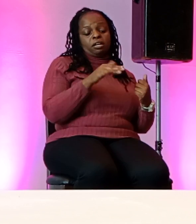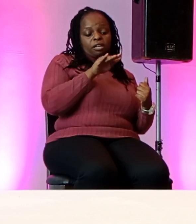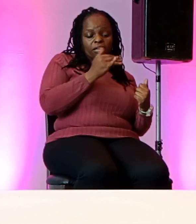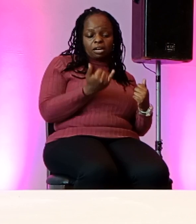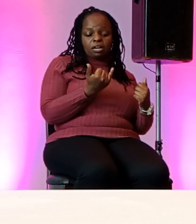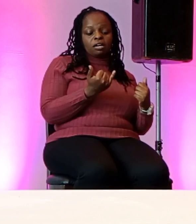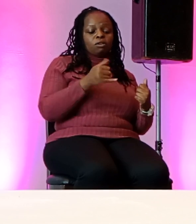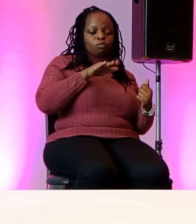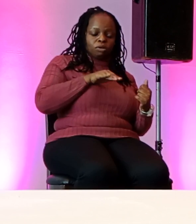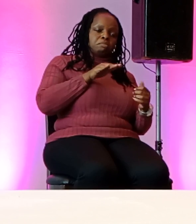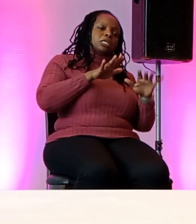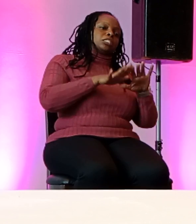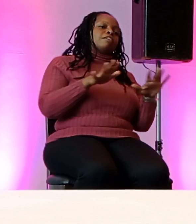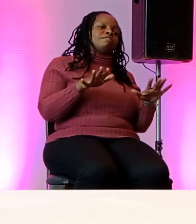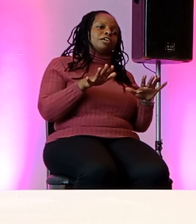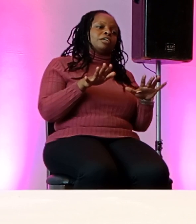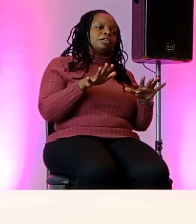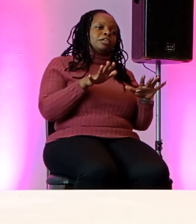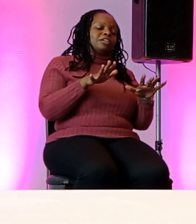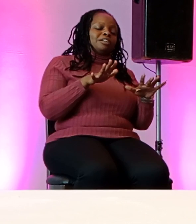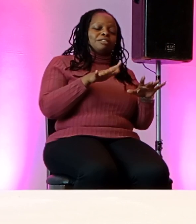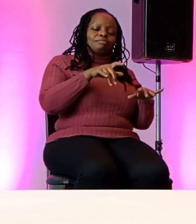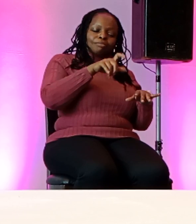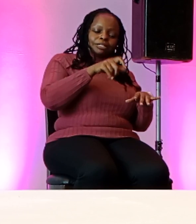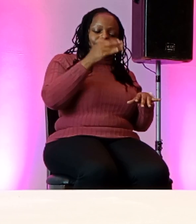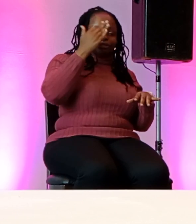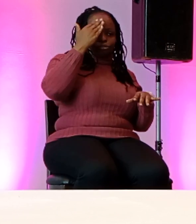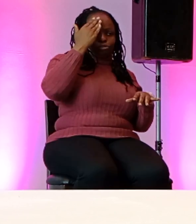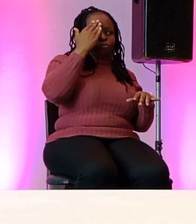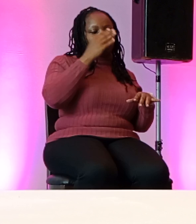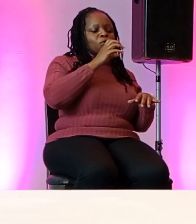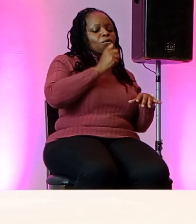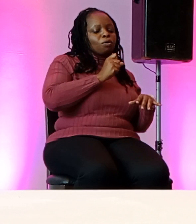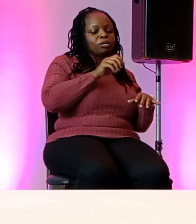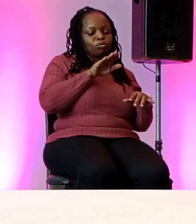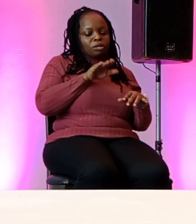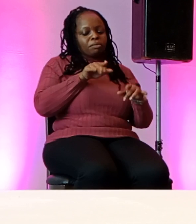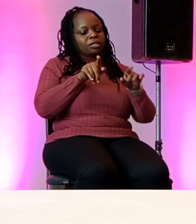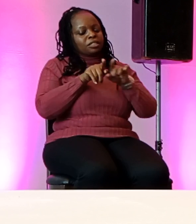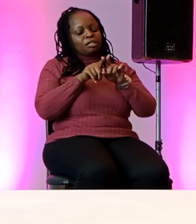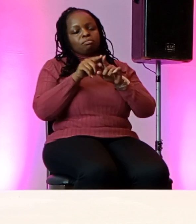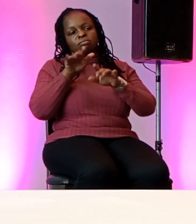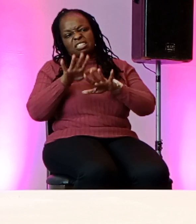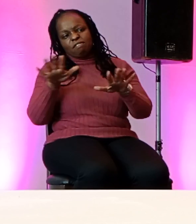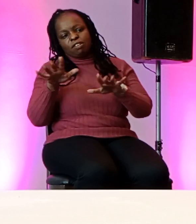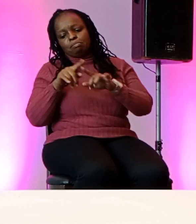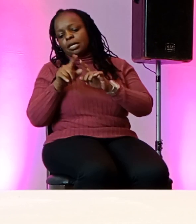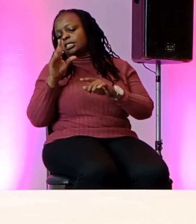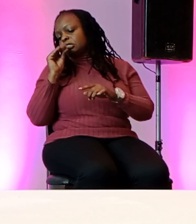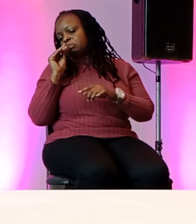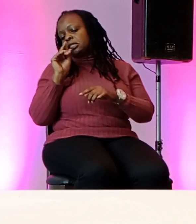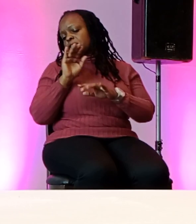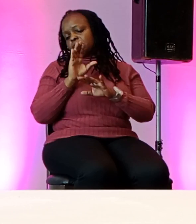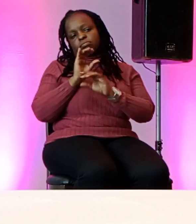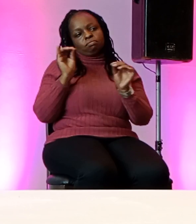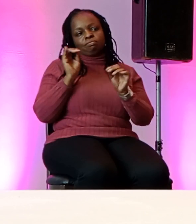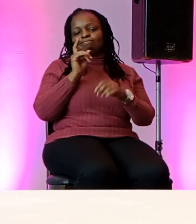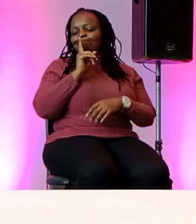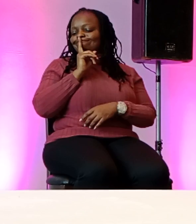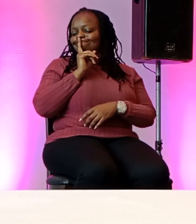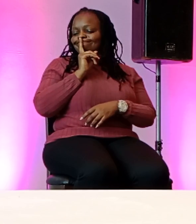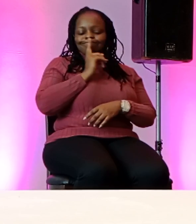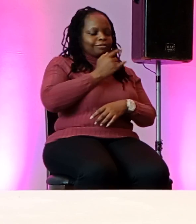But then, over time, we realize it's also for the older women, but the difference is they don't speak. So they keep to themselves. The